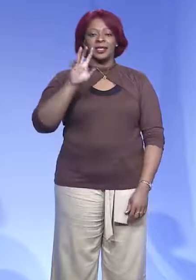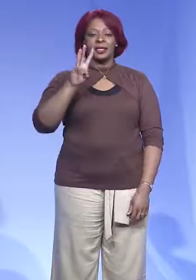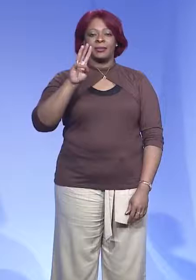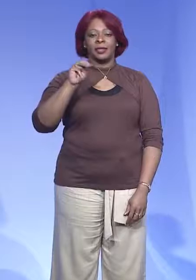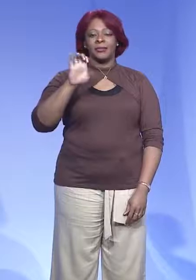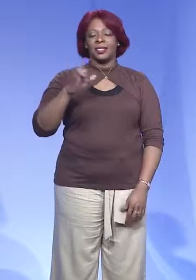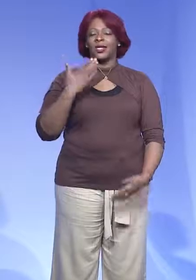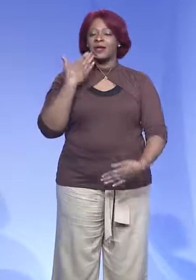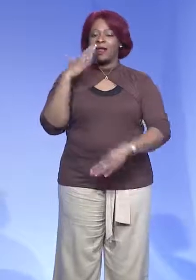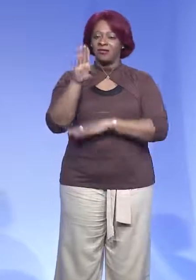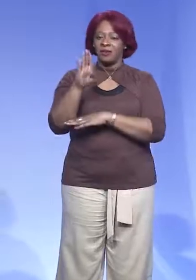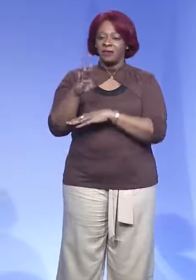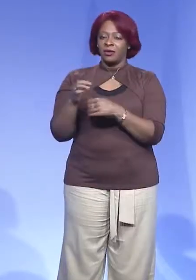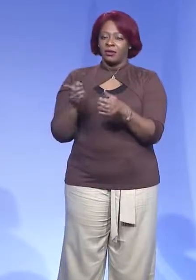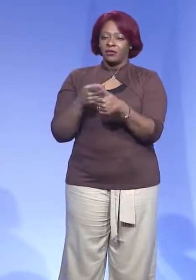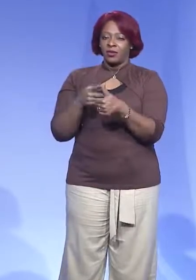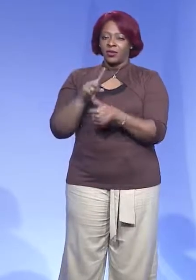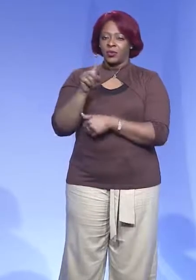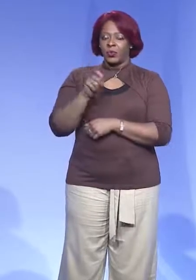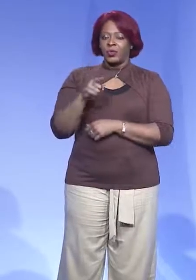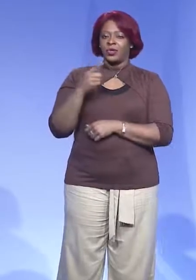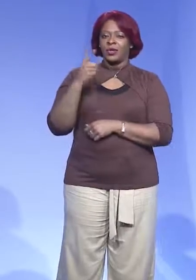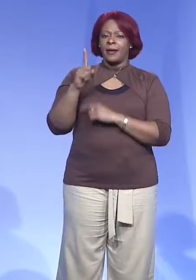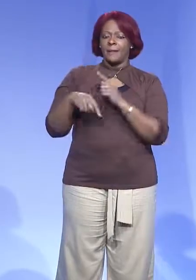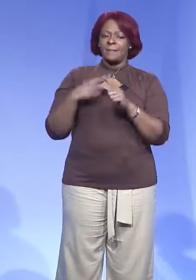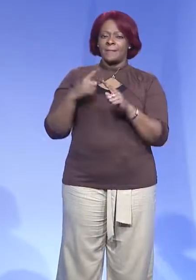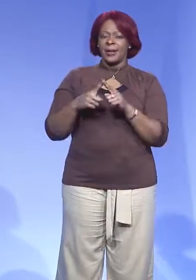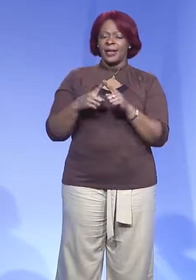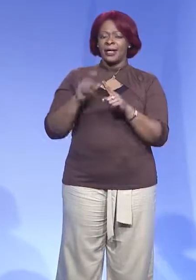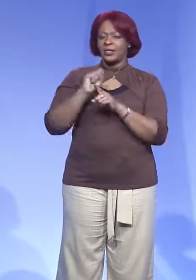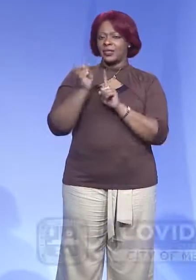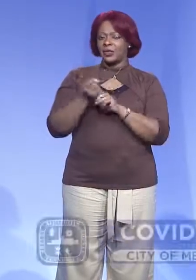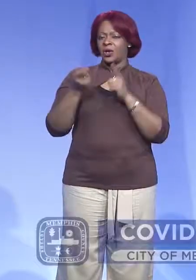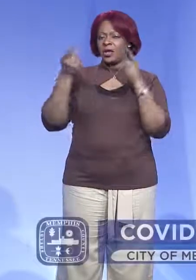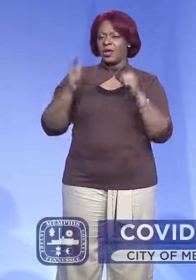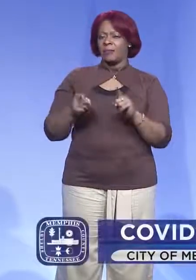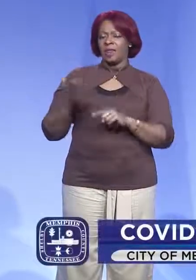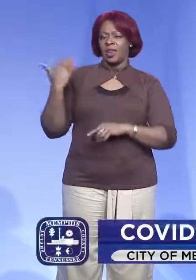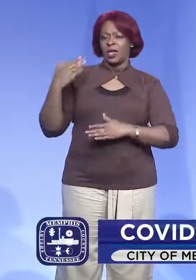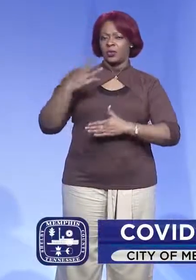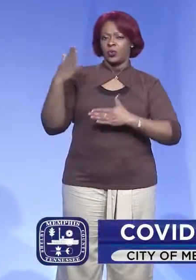Good afternoon. My first question is just about a situation that happened over